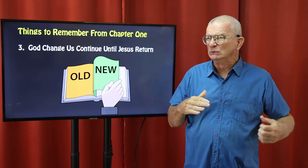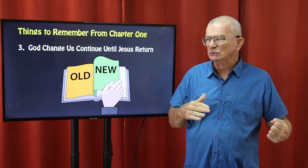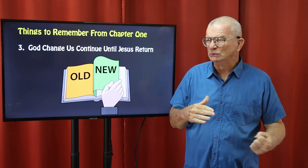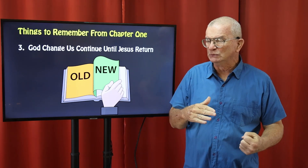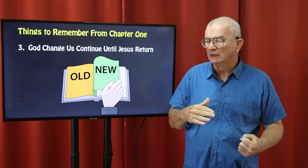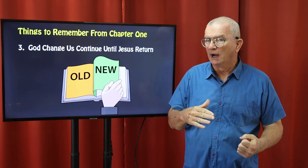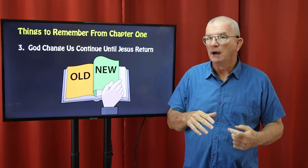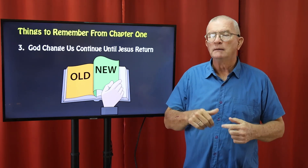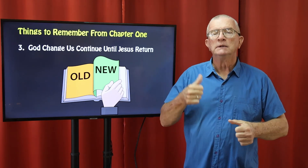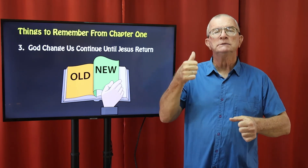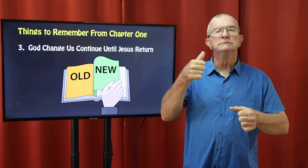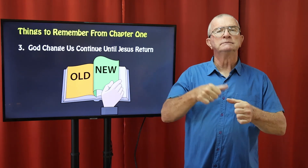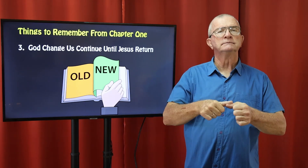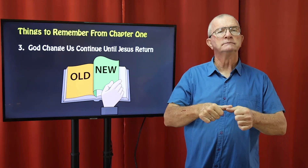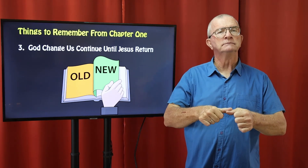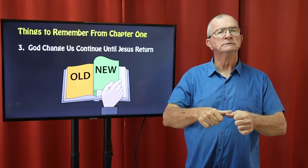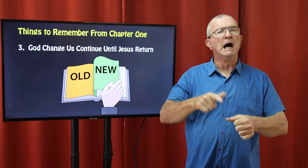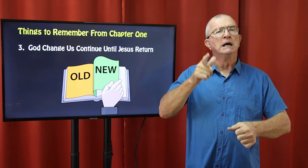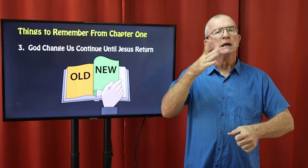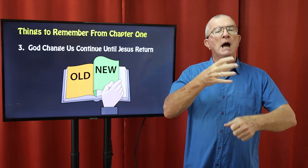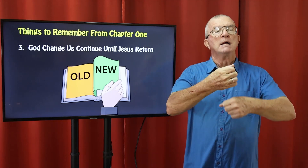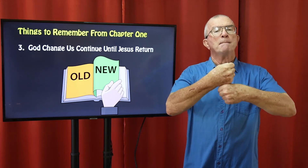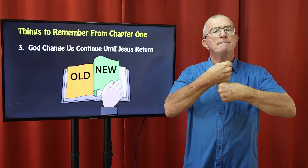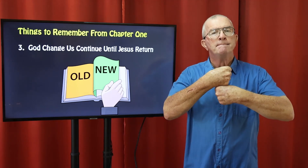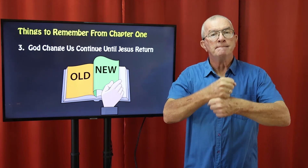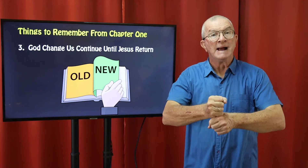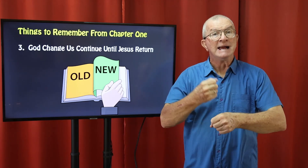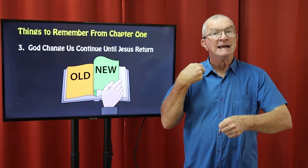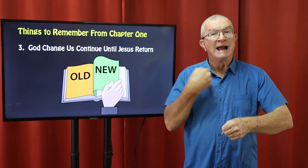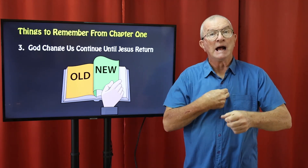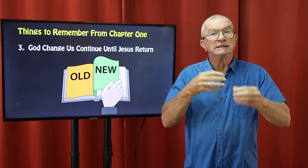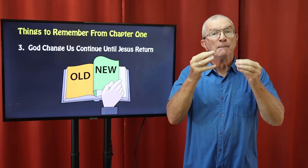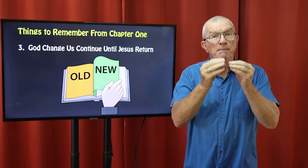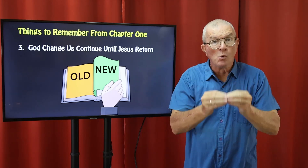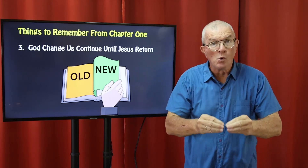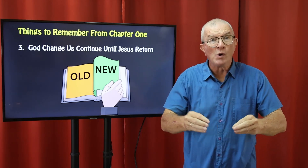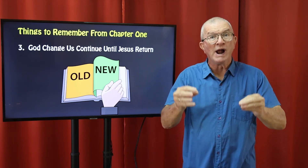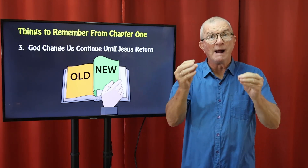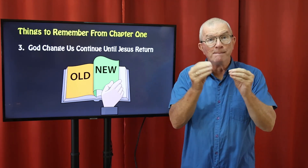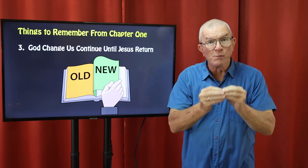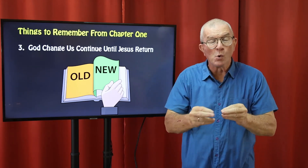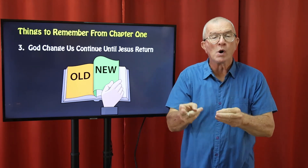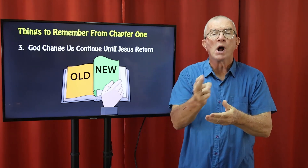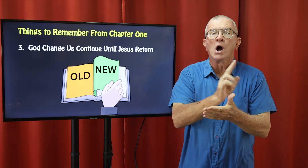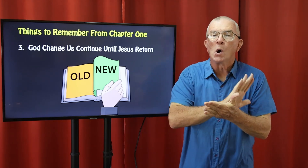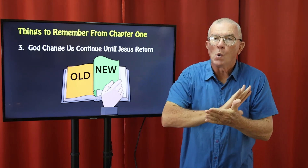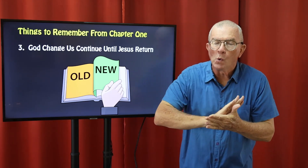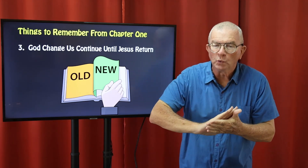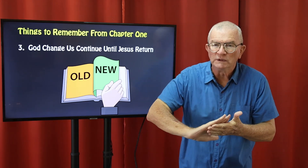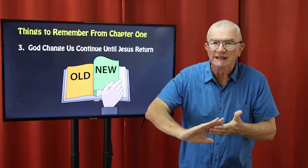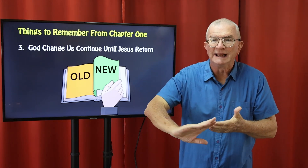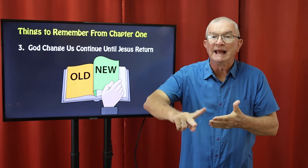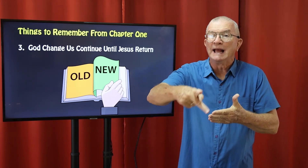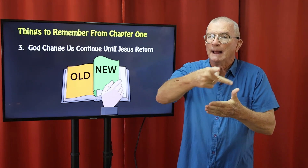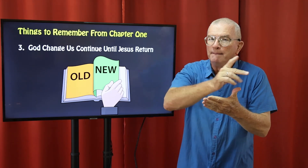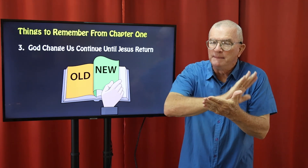We feel bad. Oh, I shouldn't have. But remind ourselves, He's making us more and